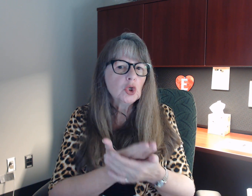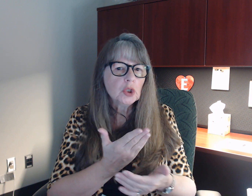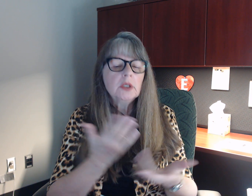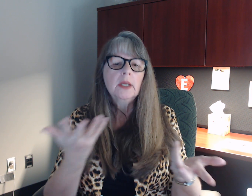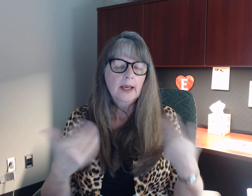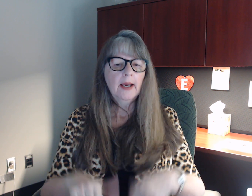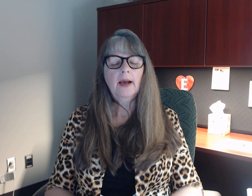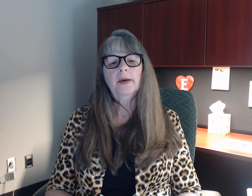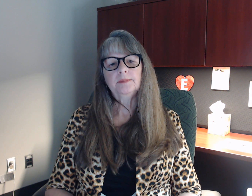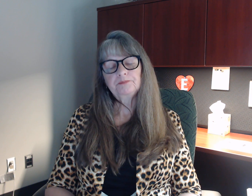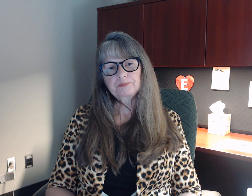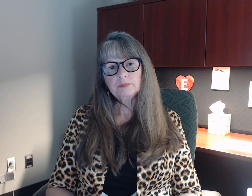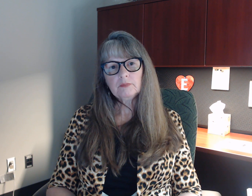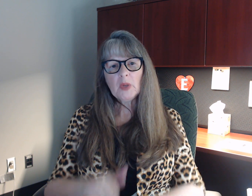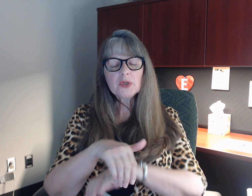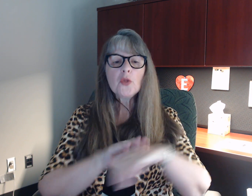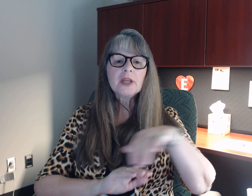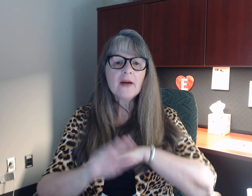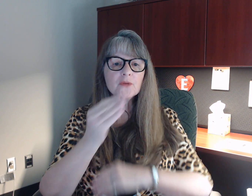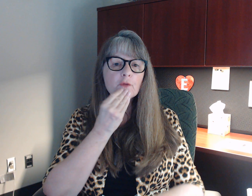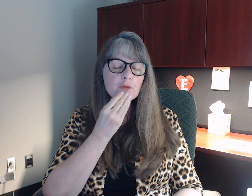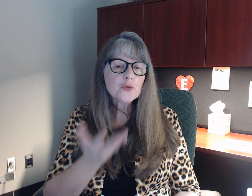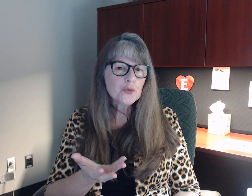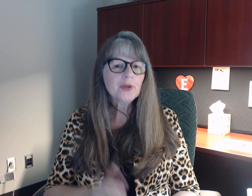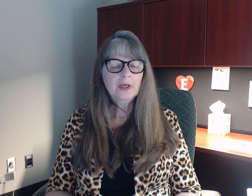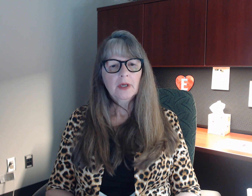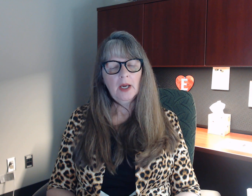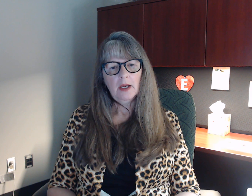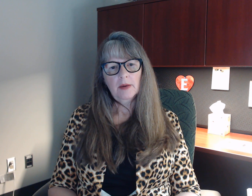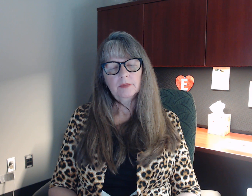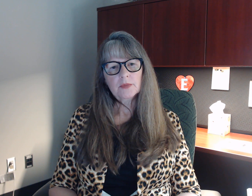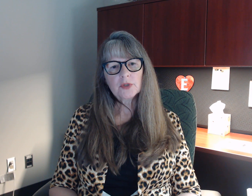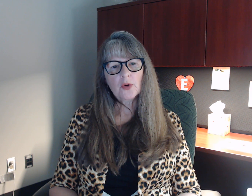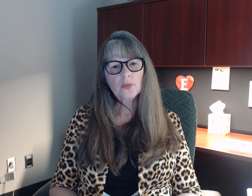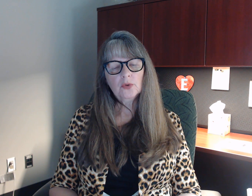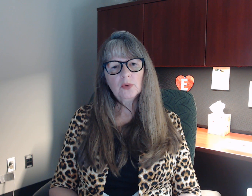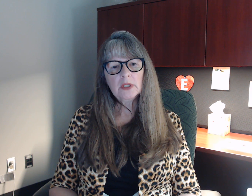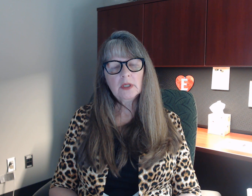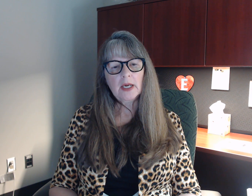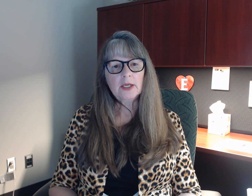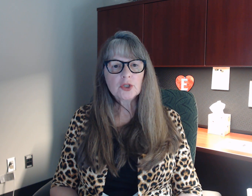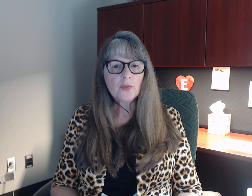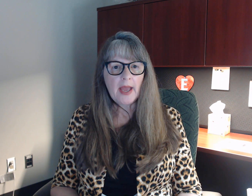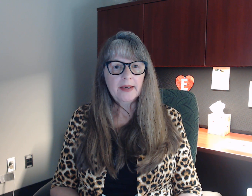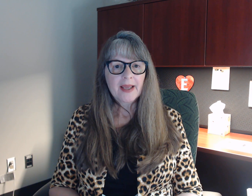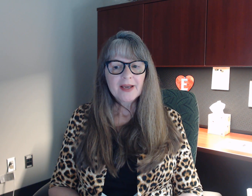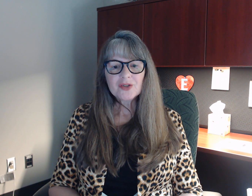good. It was all the comfort food, so you could show that. So this